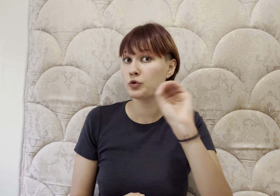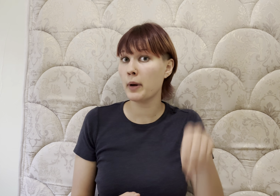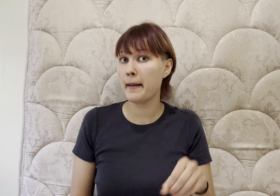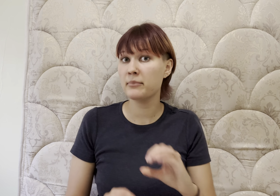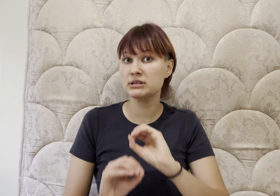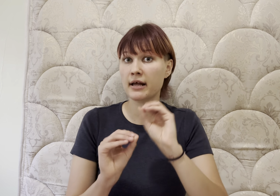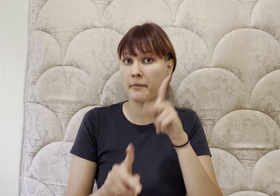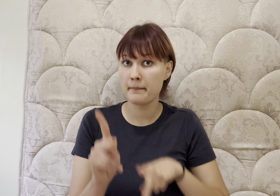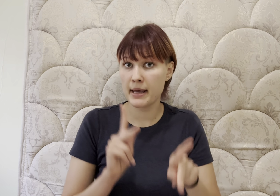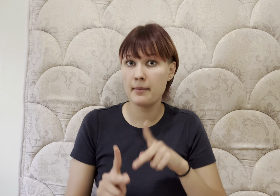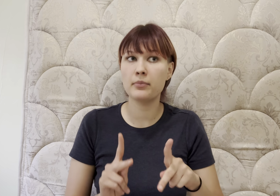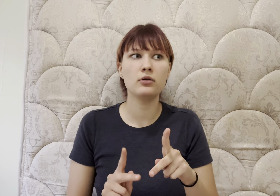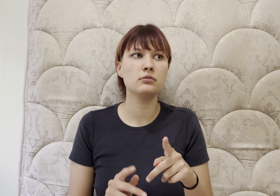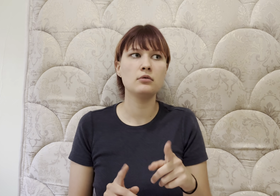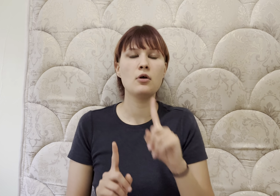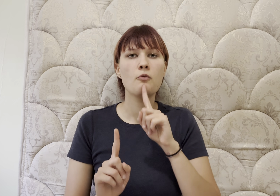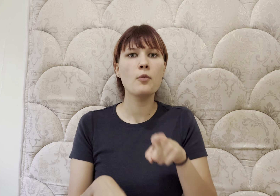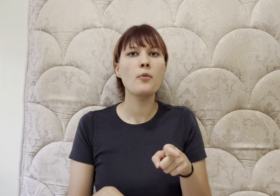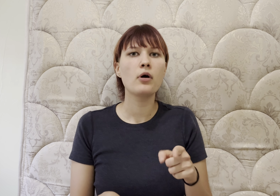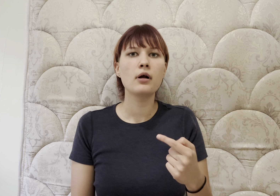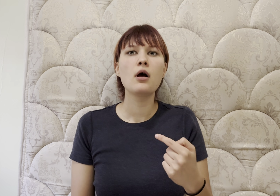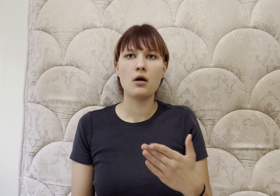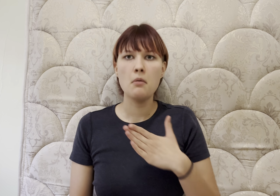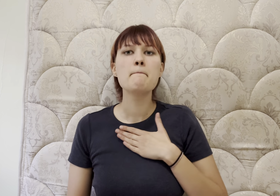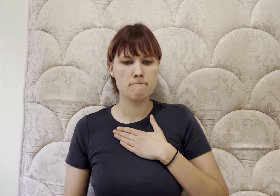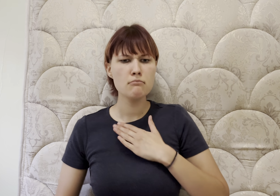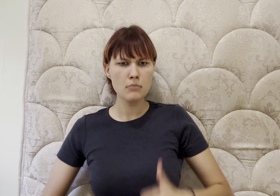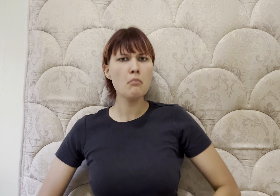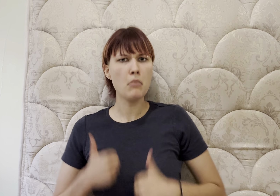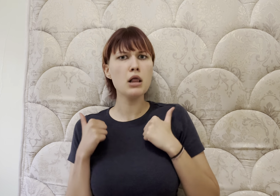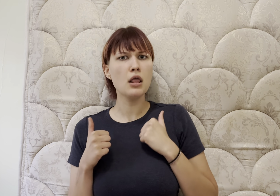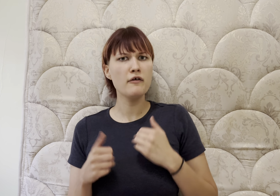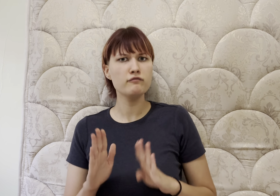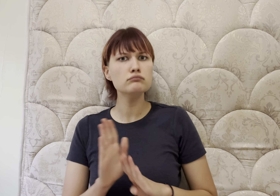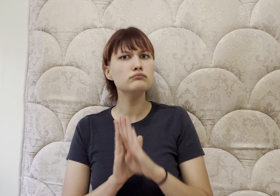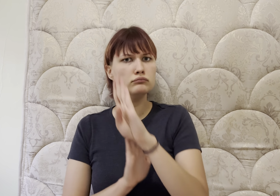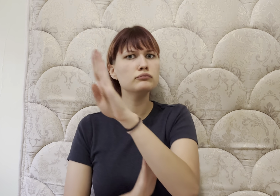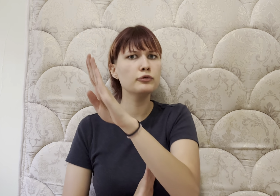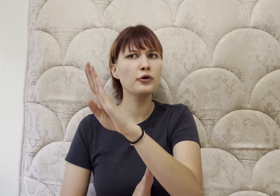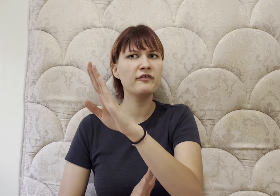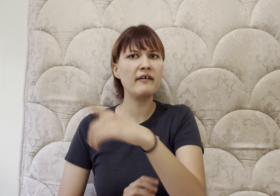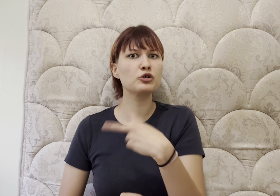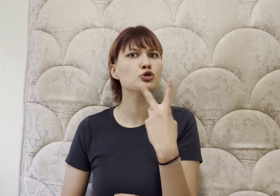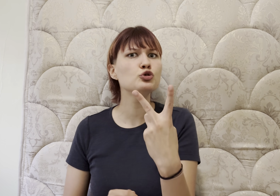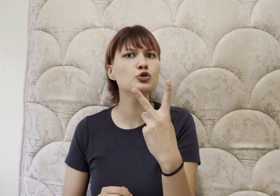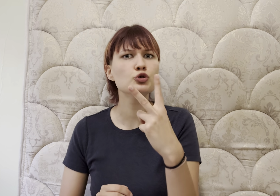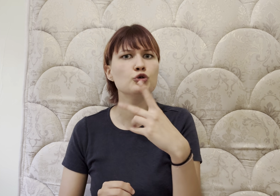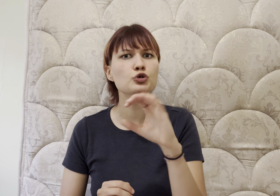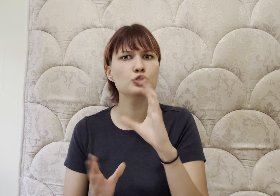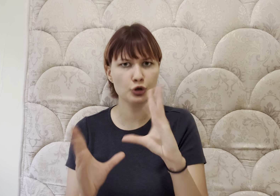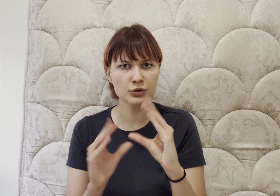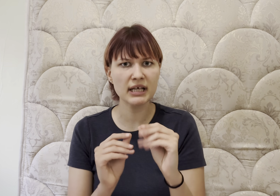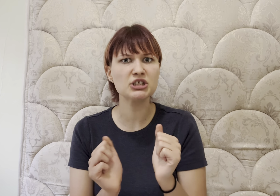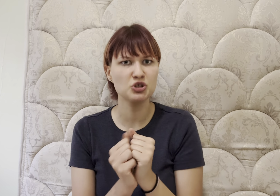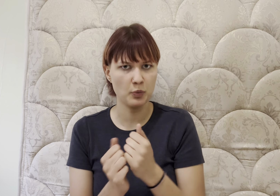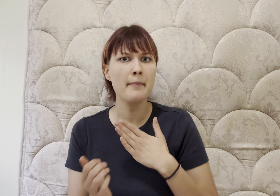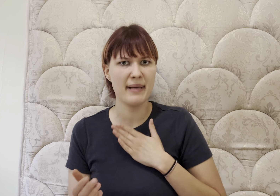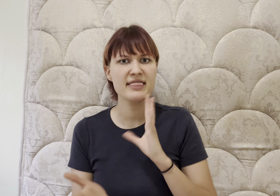the longer you go, the bigger the impact. Between 1 year and 2 years, you get another 10% of people